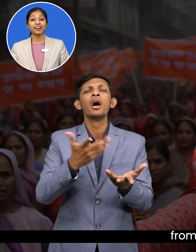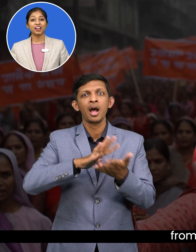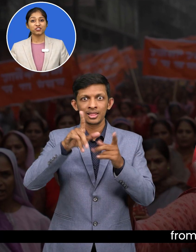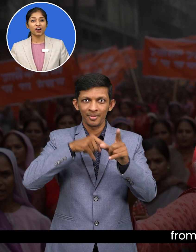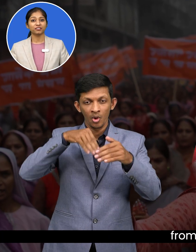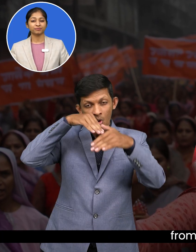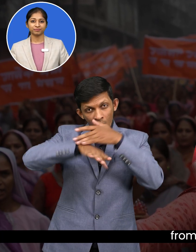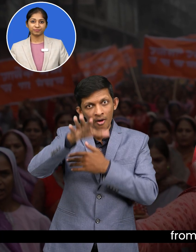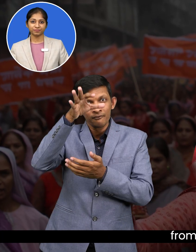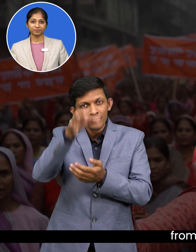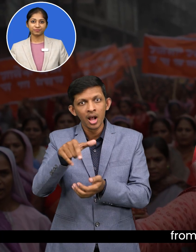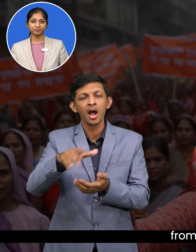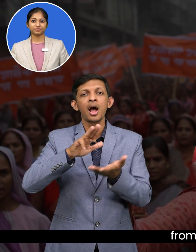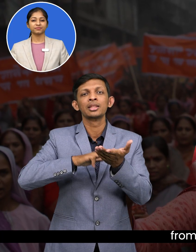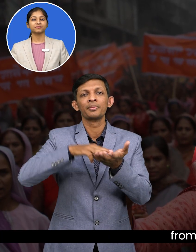from Maharashtra.